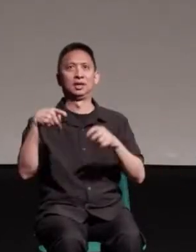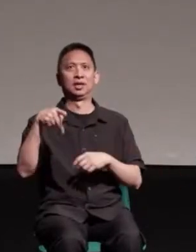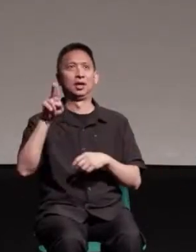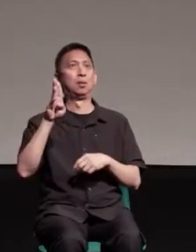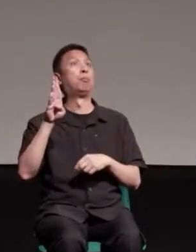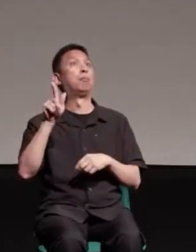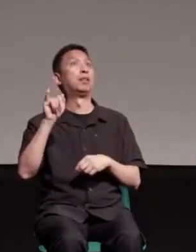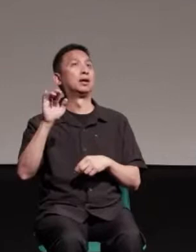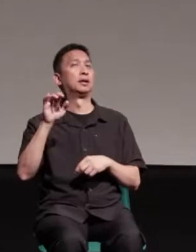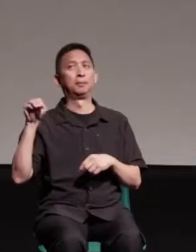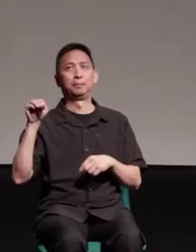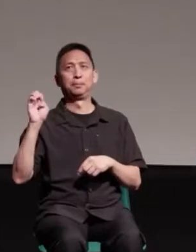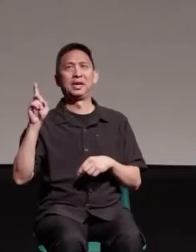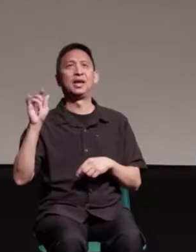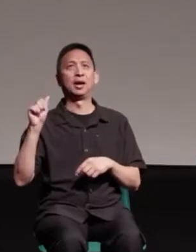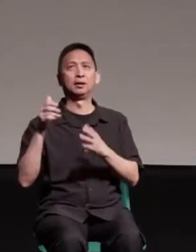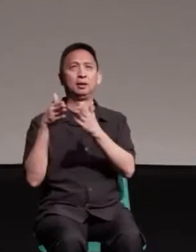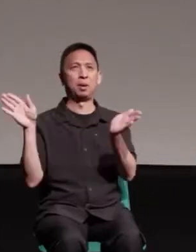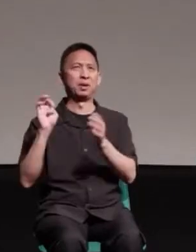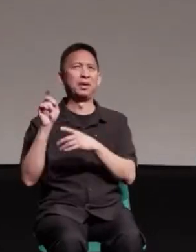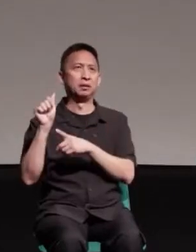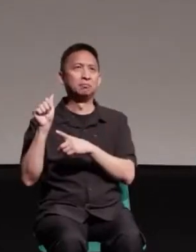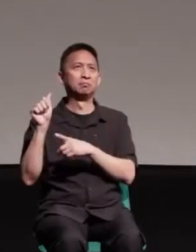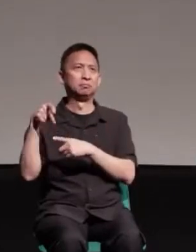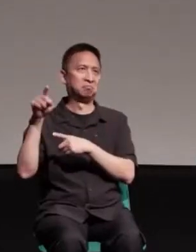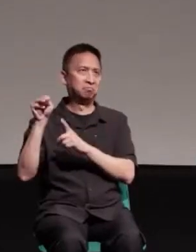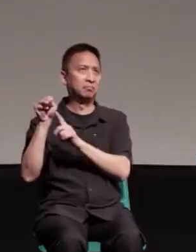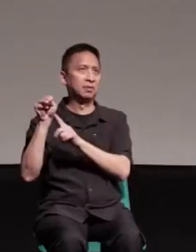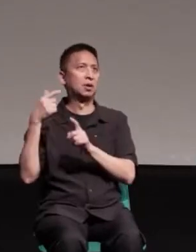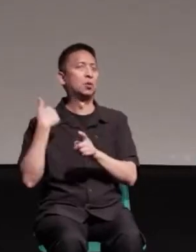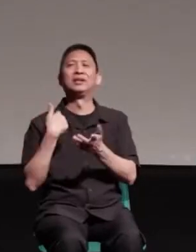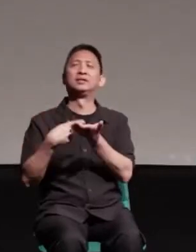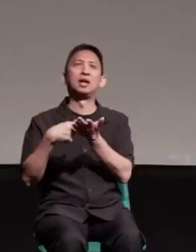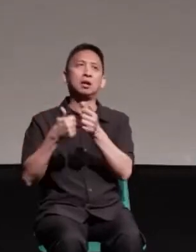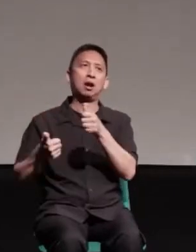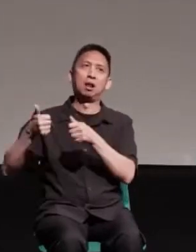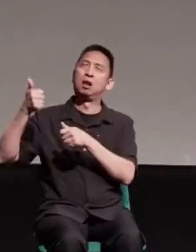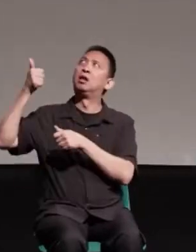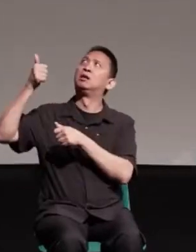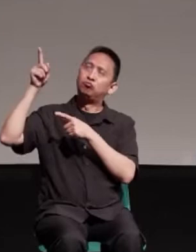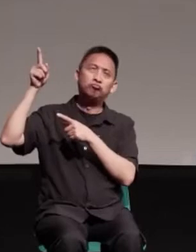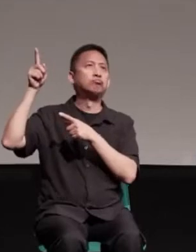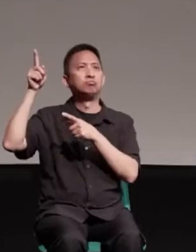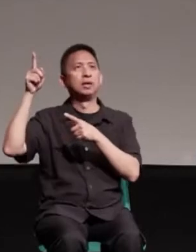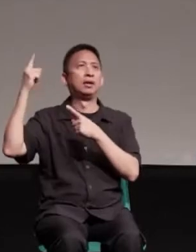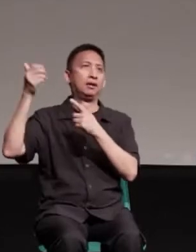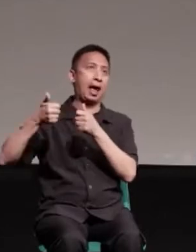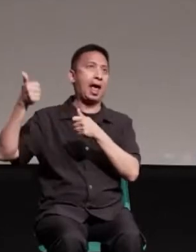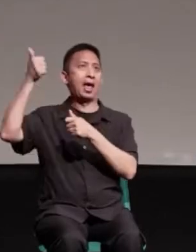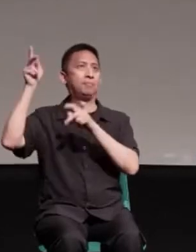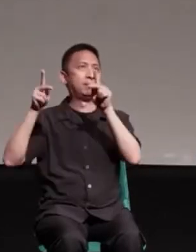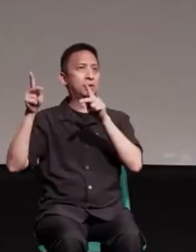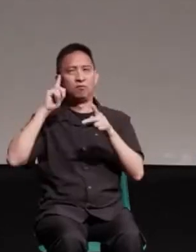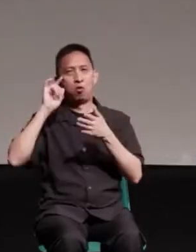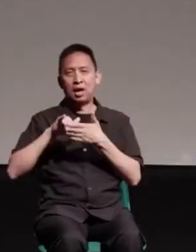about, it's with the heads of different organizations that we might consider public media in the